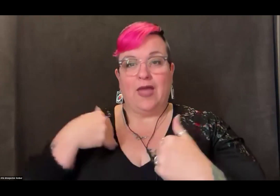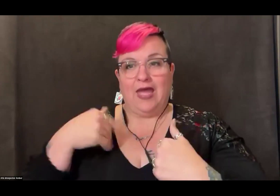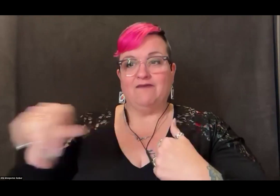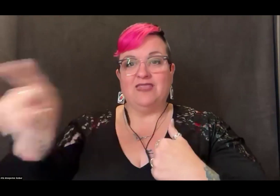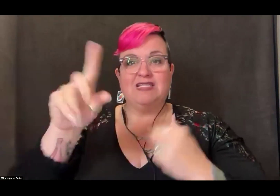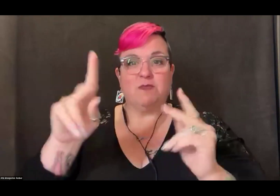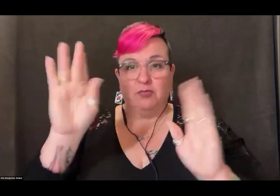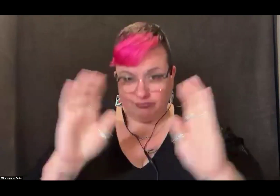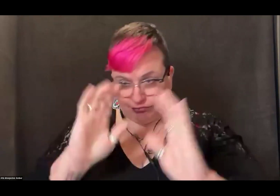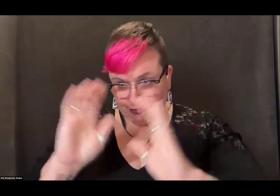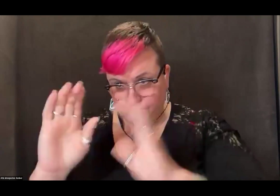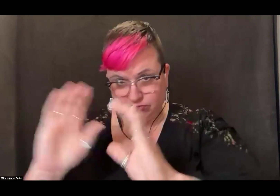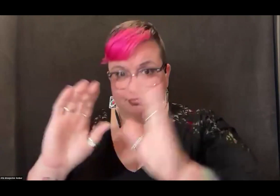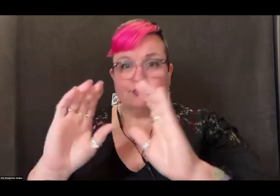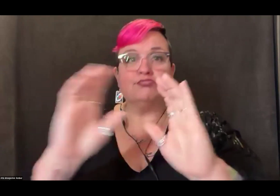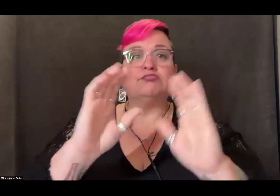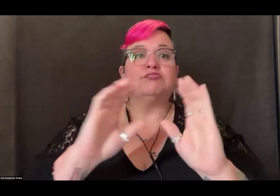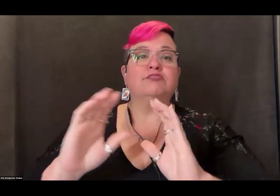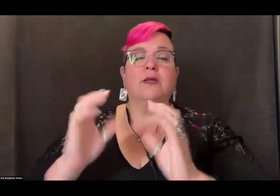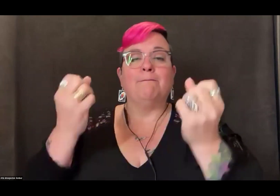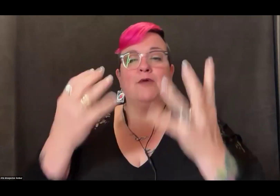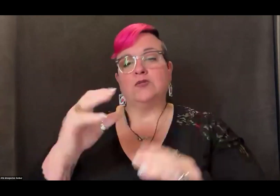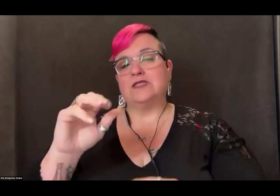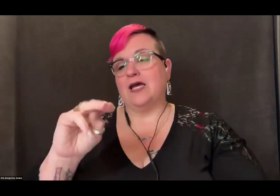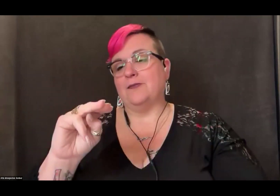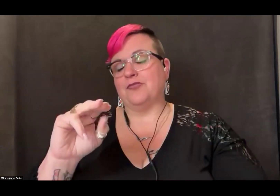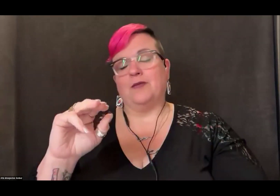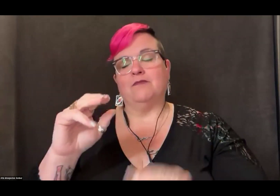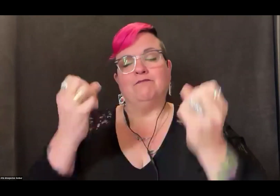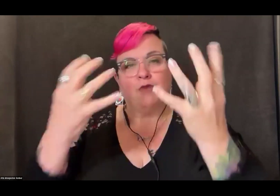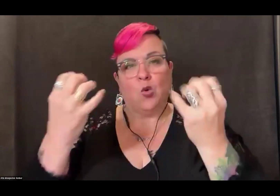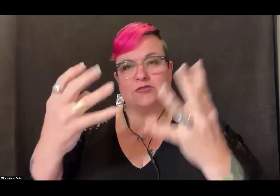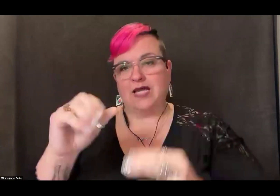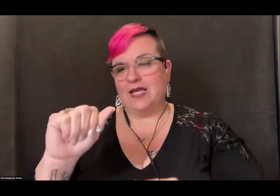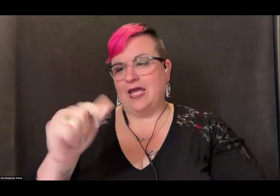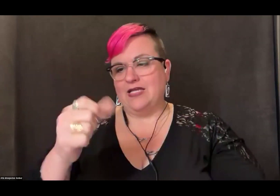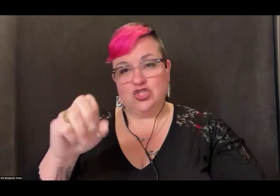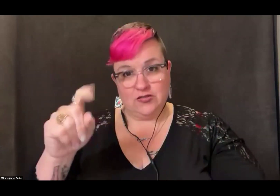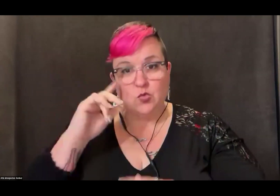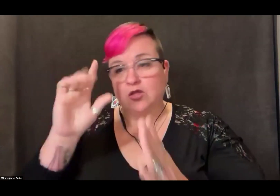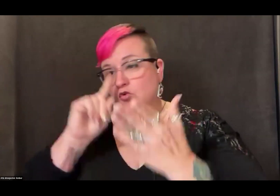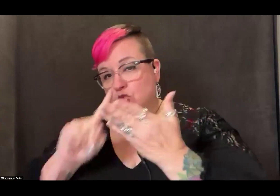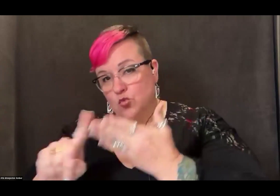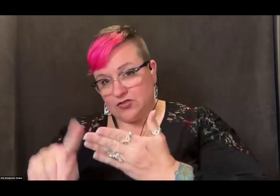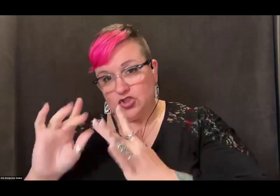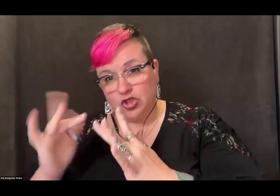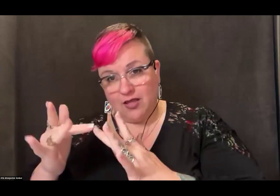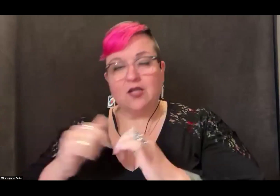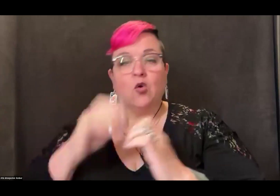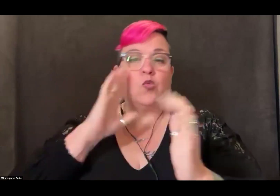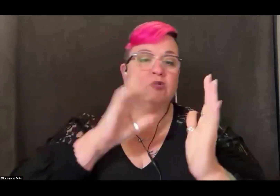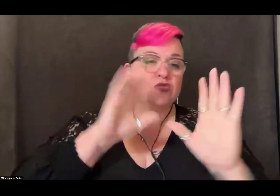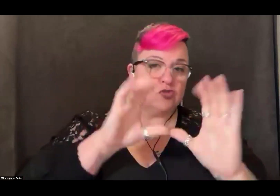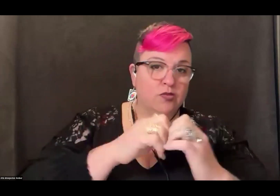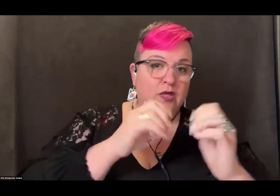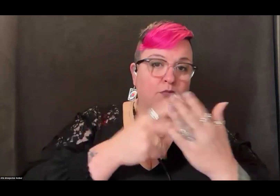auto spin up. They have multi-agents, if you will. Some will do research online, some will do the